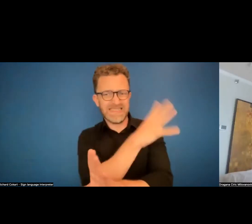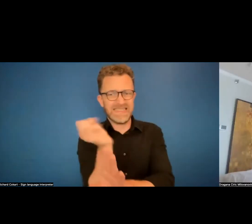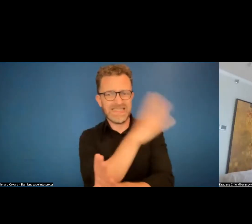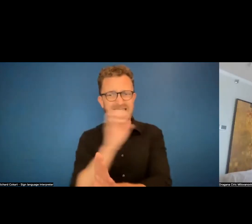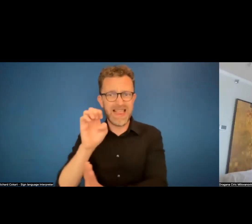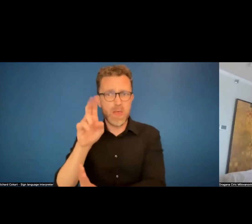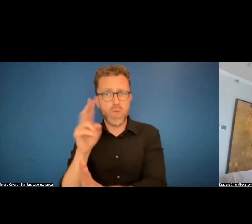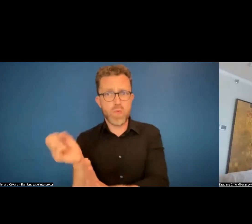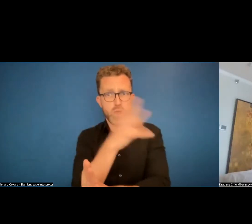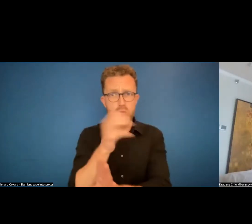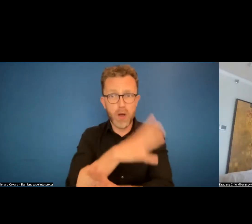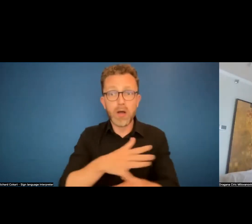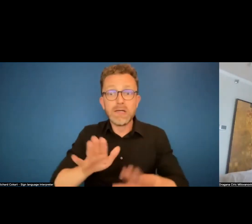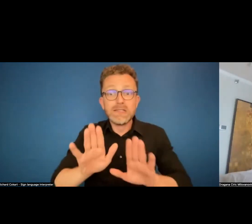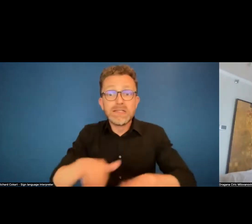become